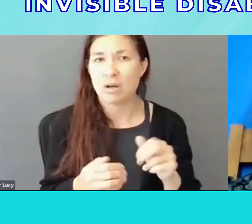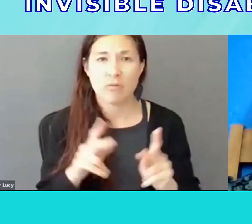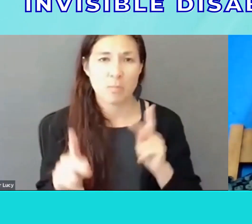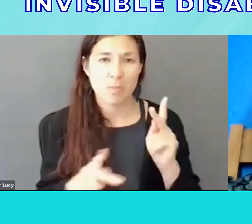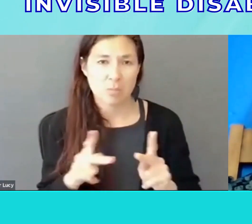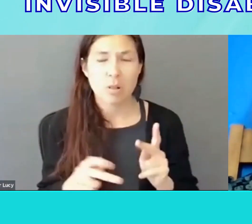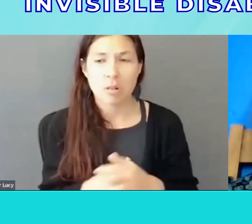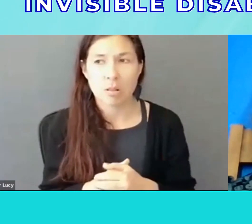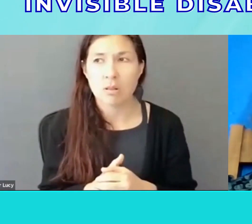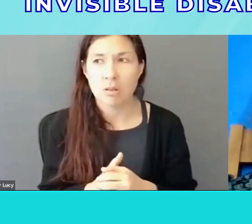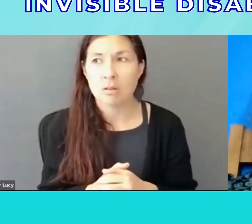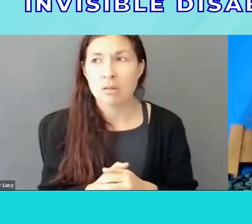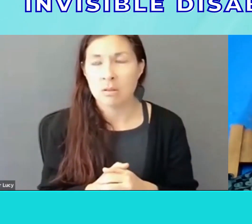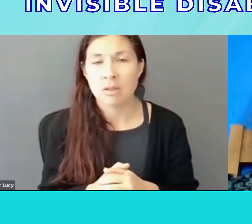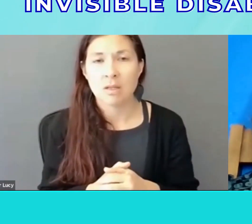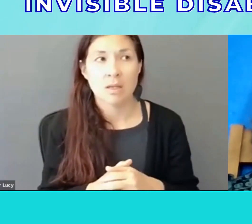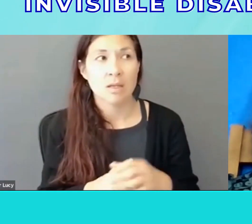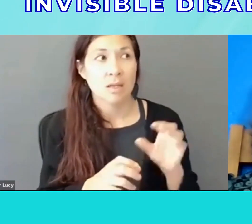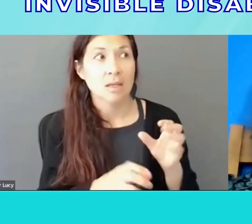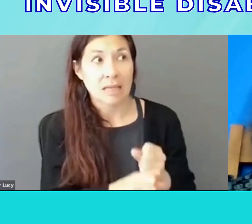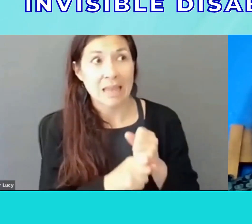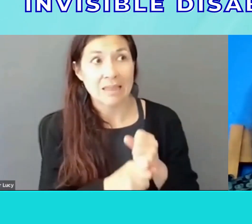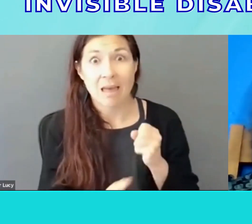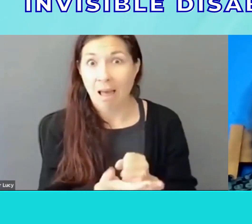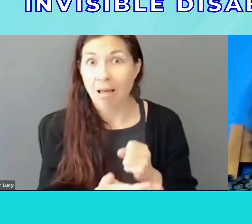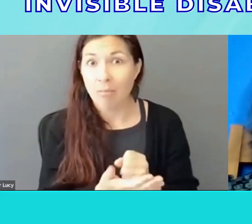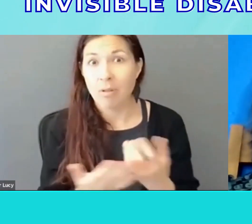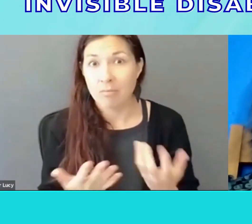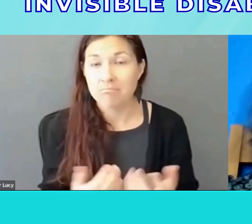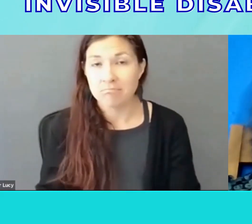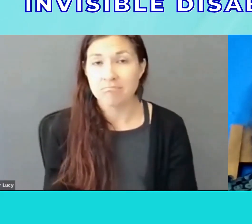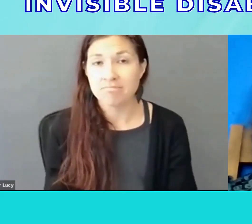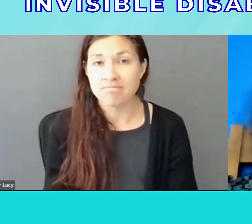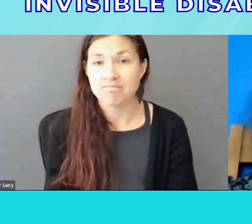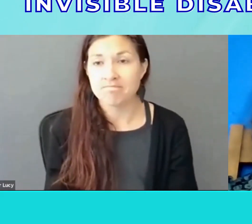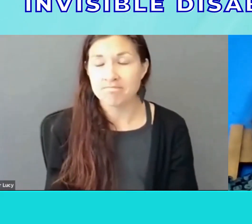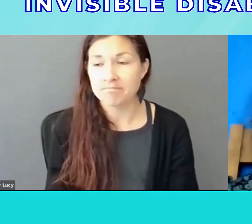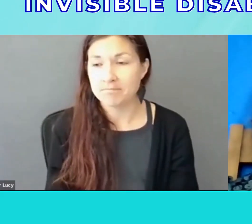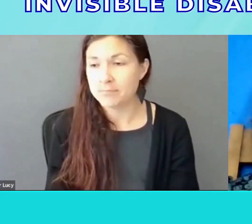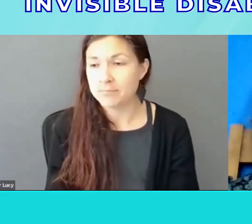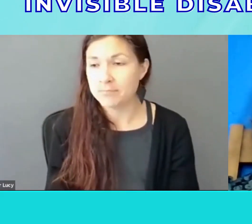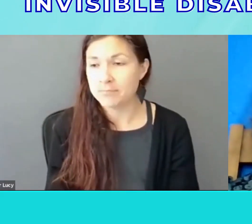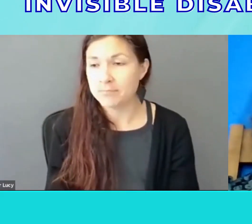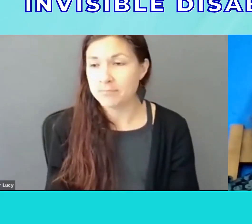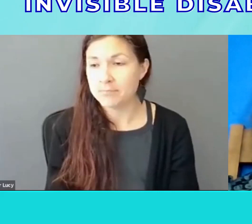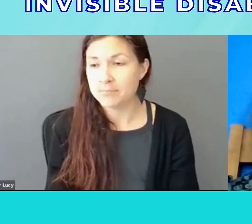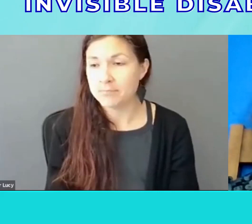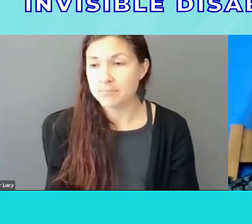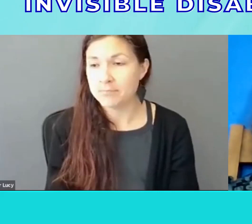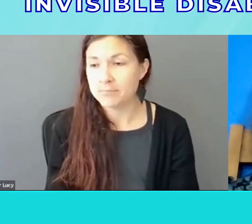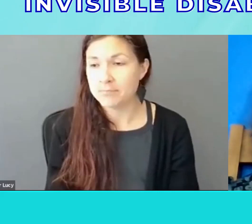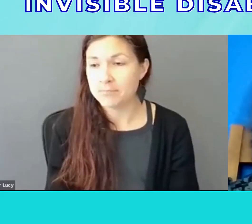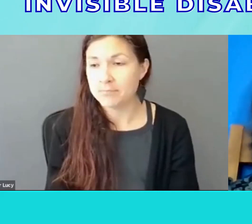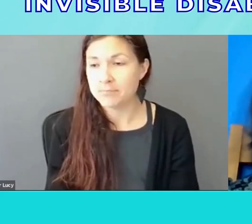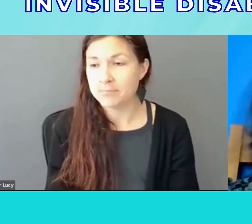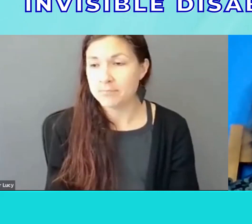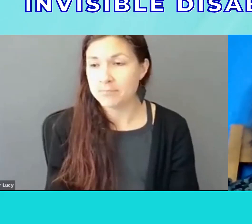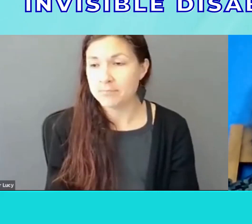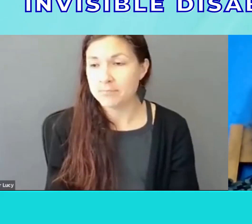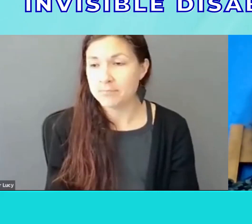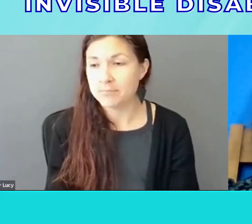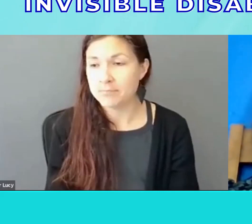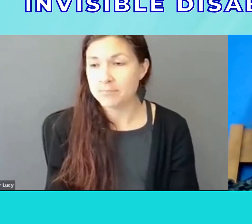question asker gave us, which is that there were roughly 70,000 POTS patients in Massachusetts prior to the pandemic.